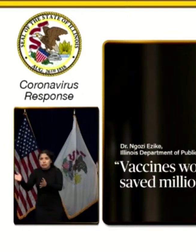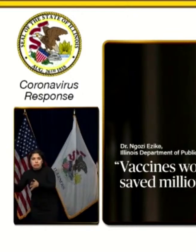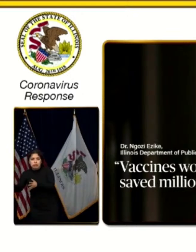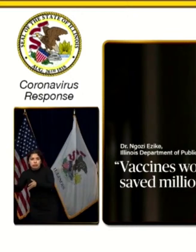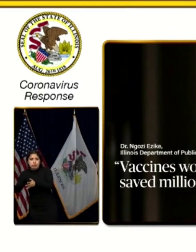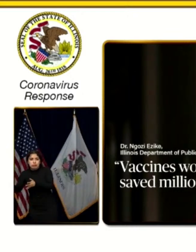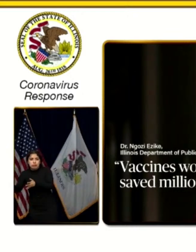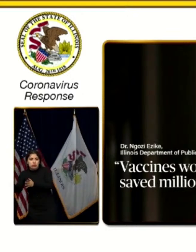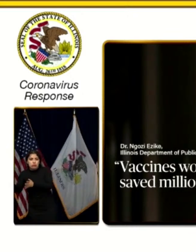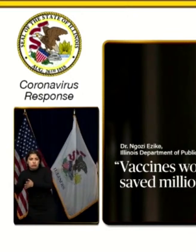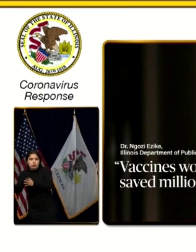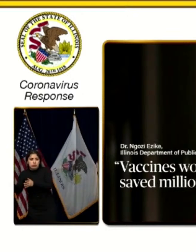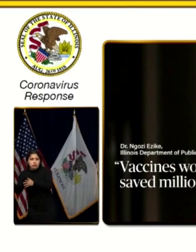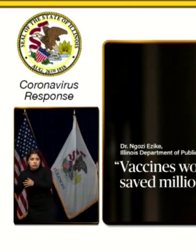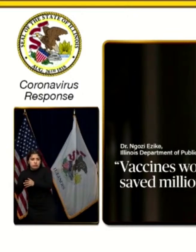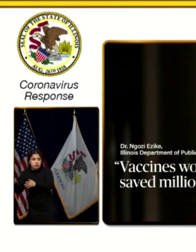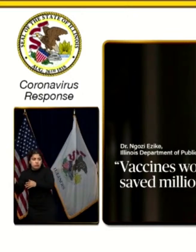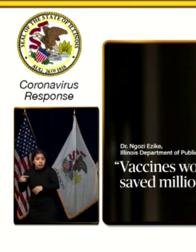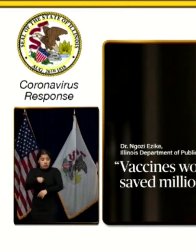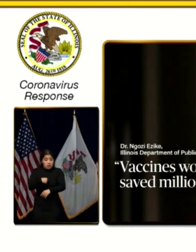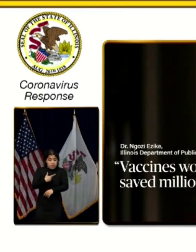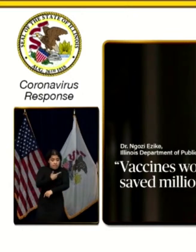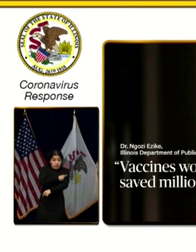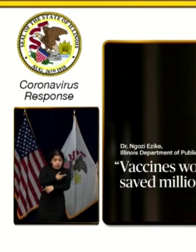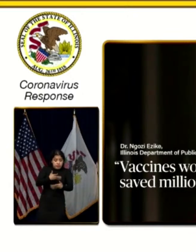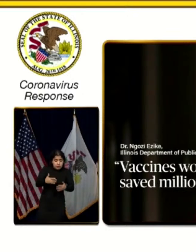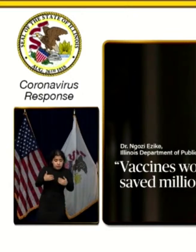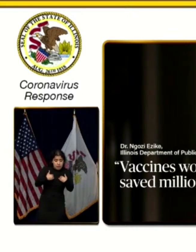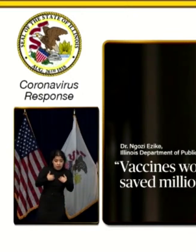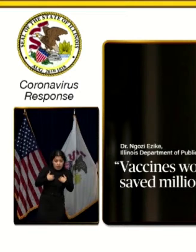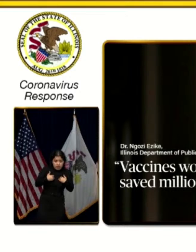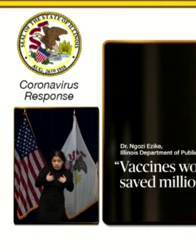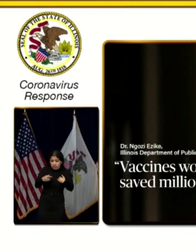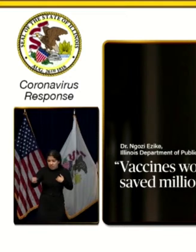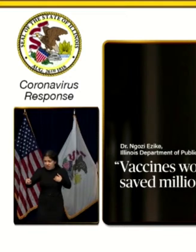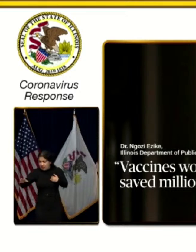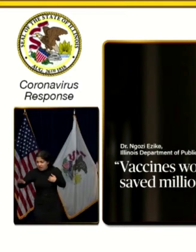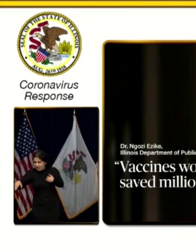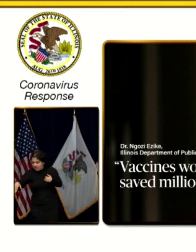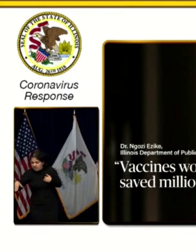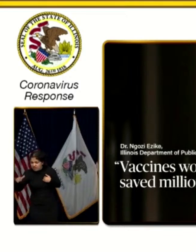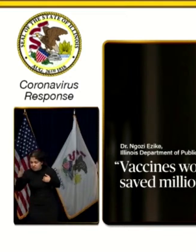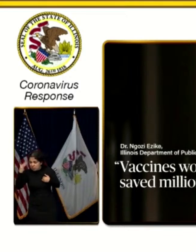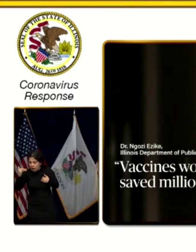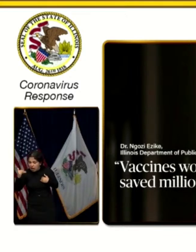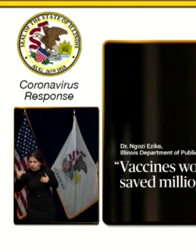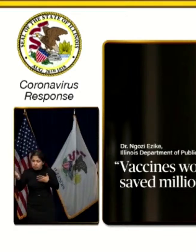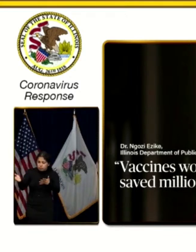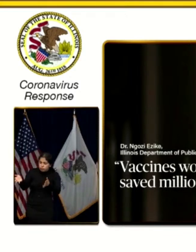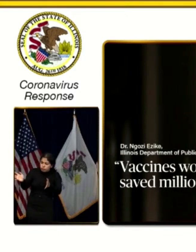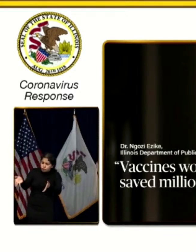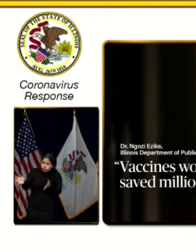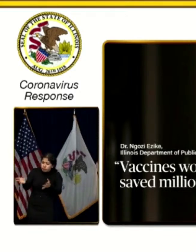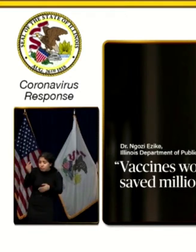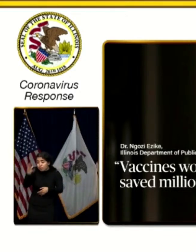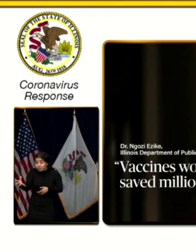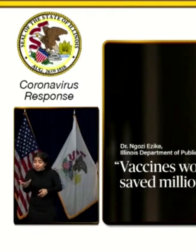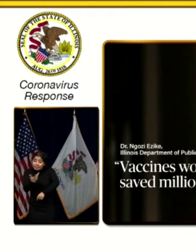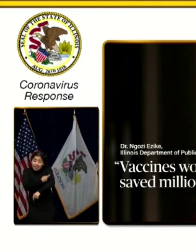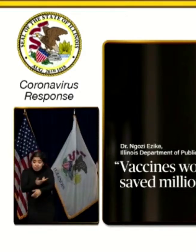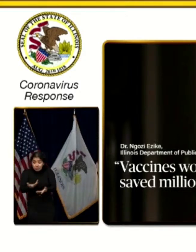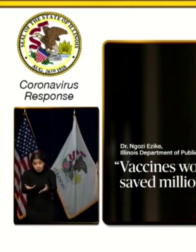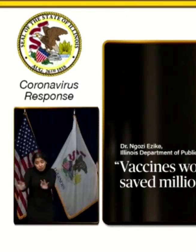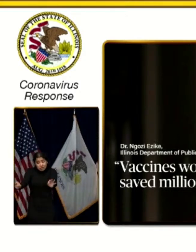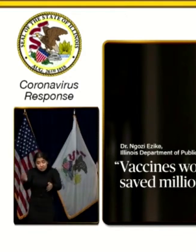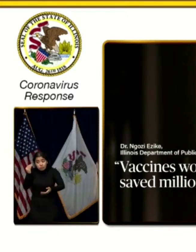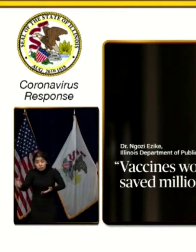Please share your story with them. Share why you got vaccinated. Let them know that the vaccine is free. Let